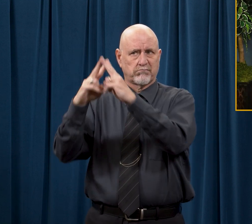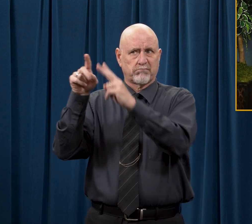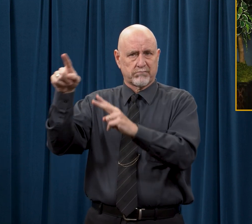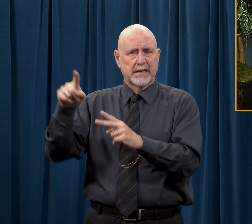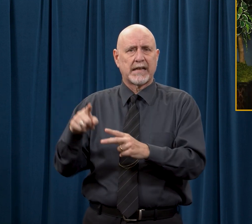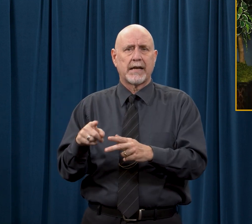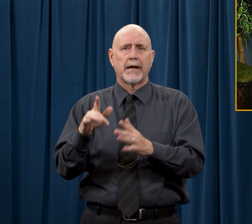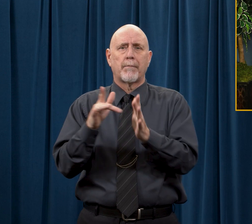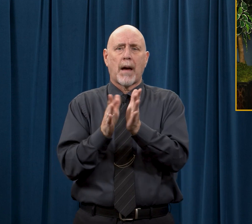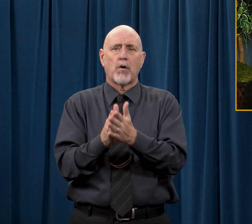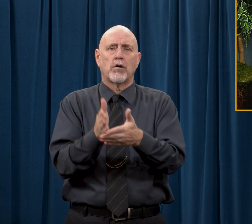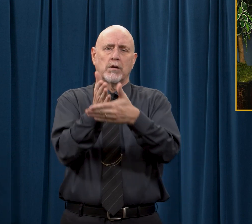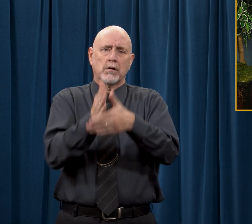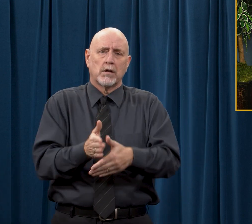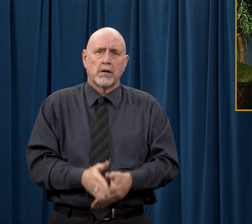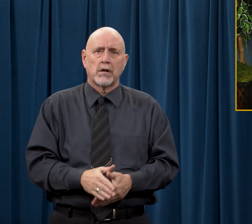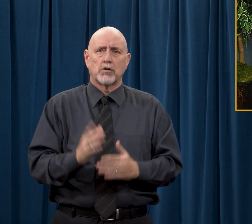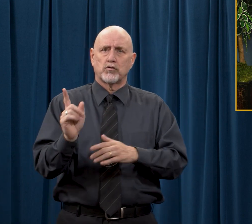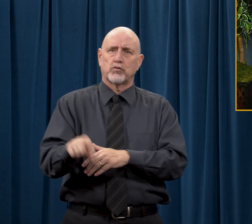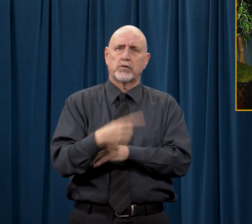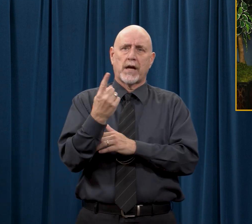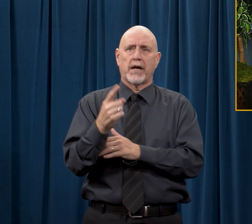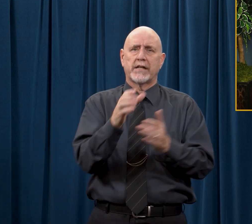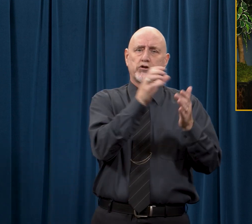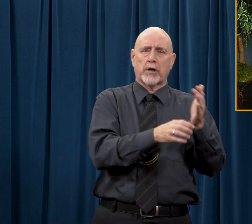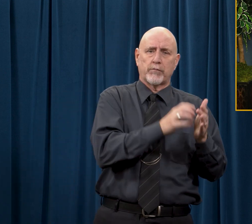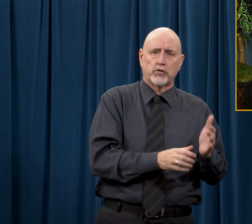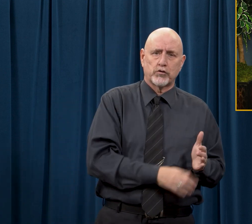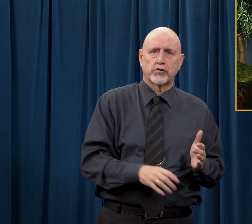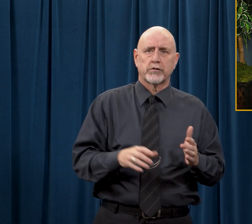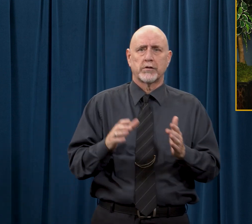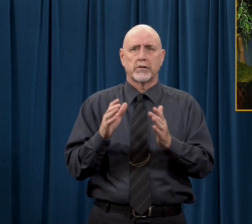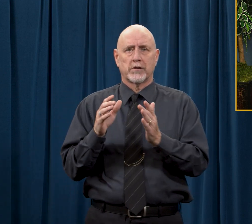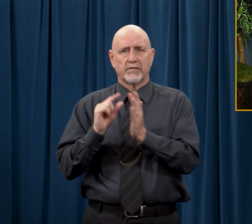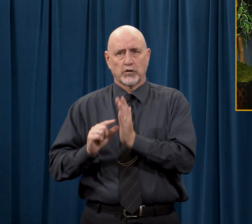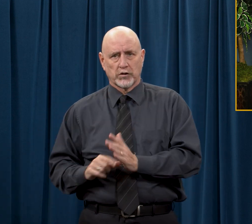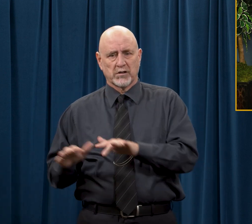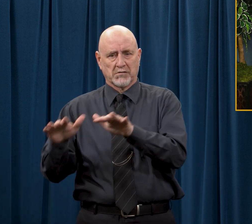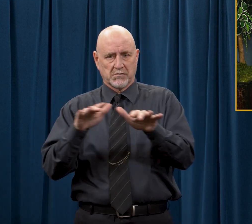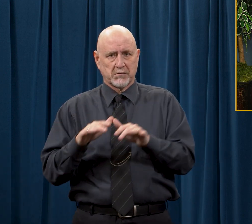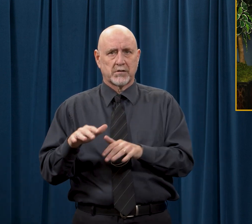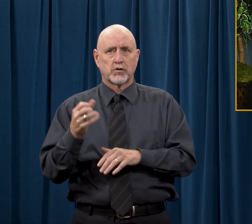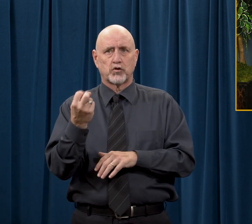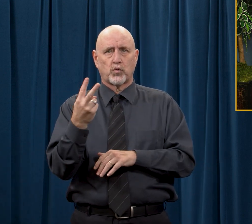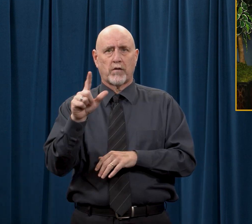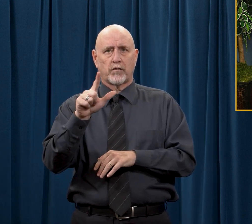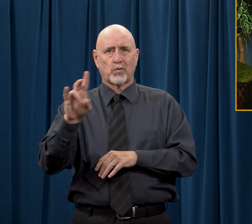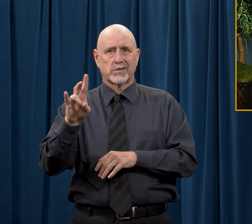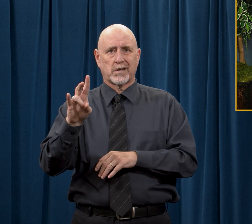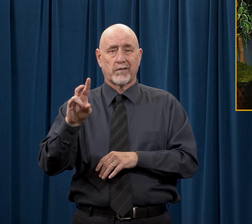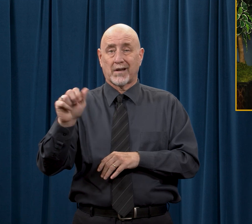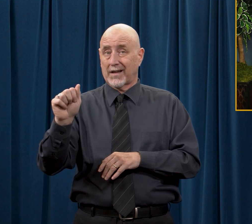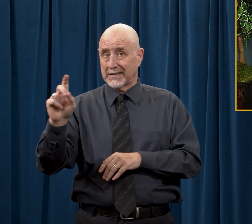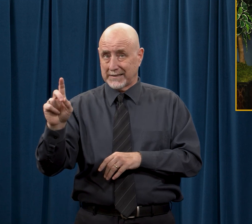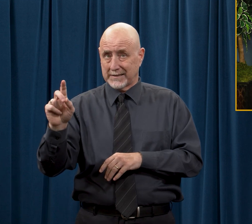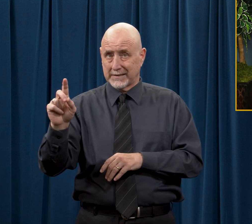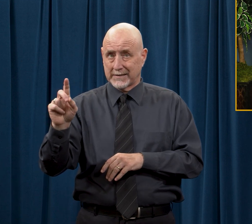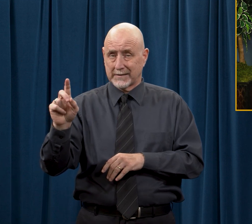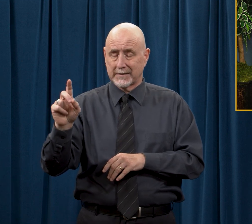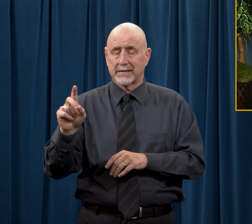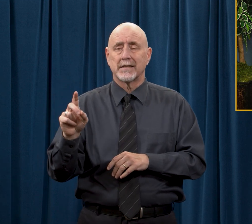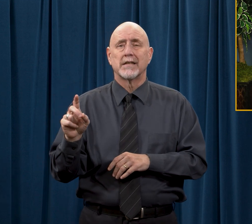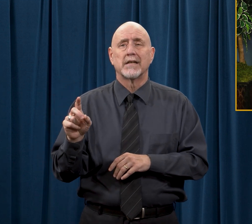Paris, was the one that divided the Bible into the modern chapter divisions, and that was at